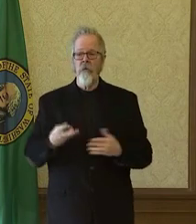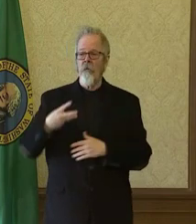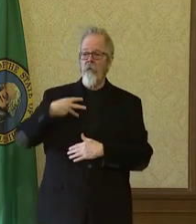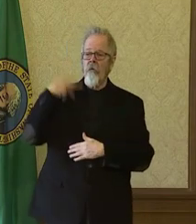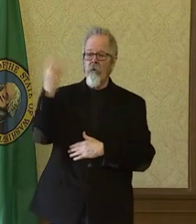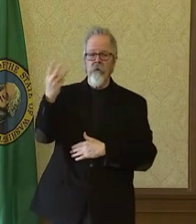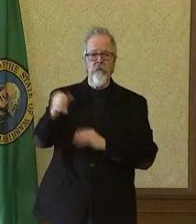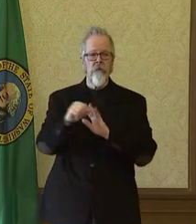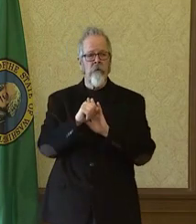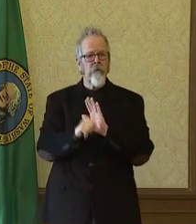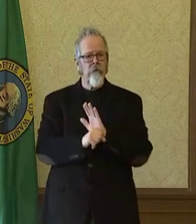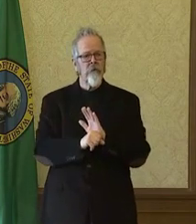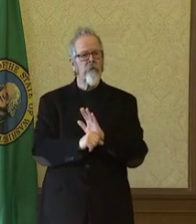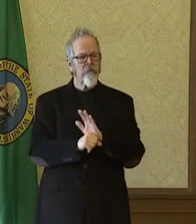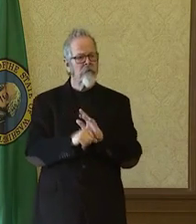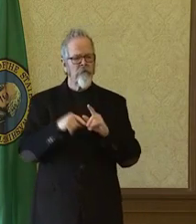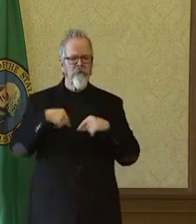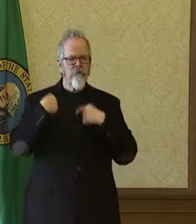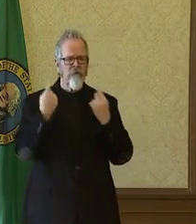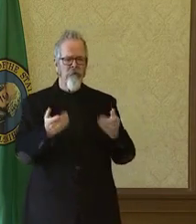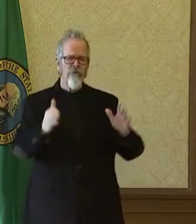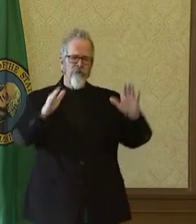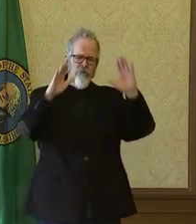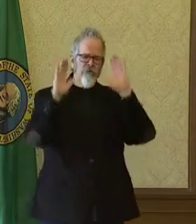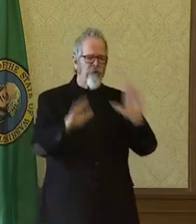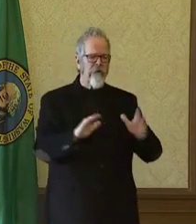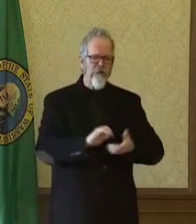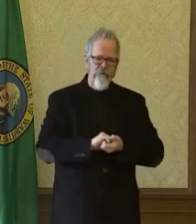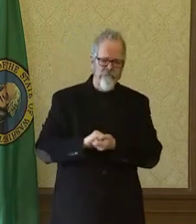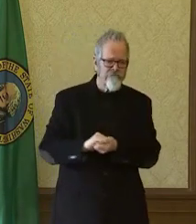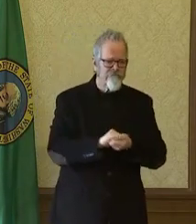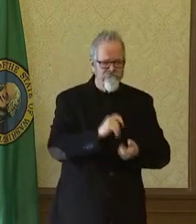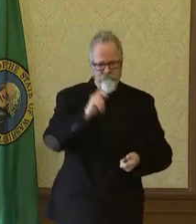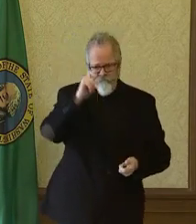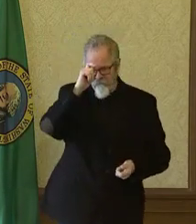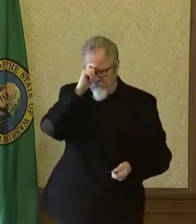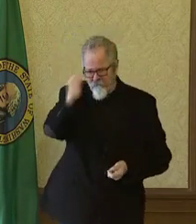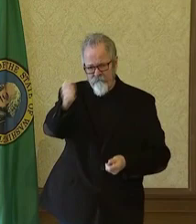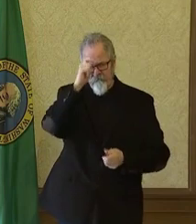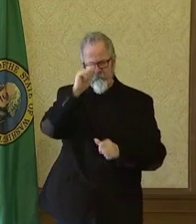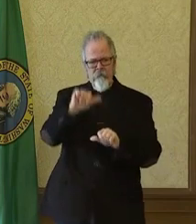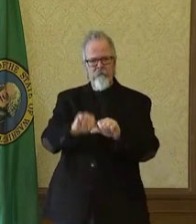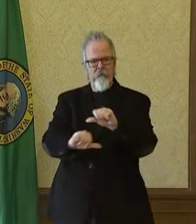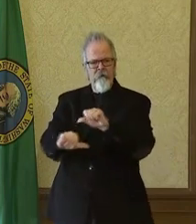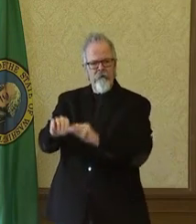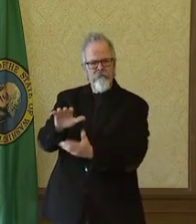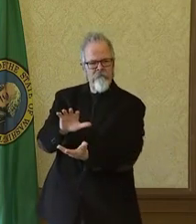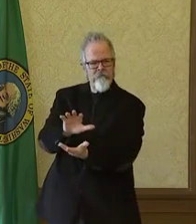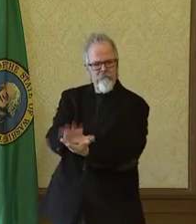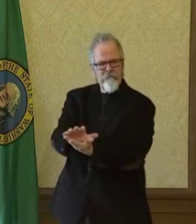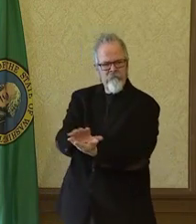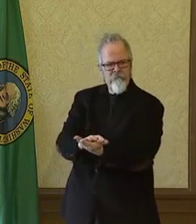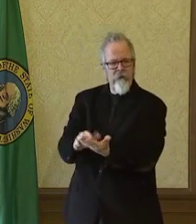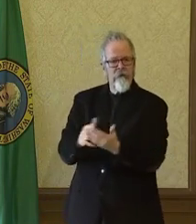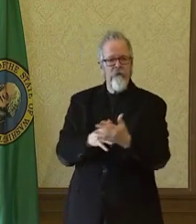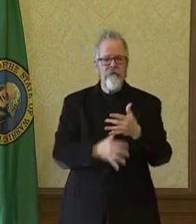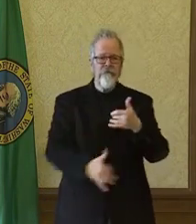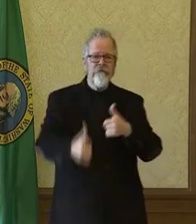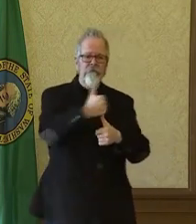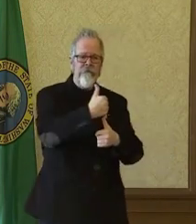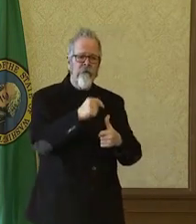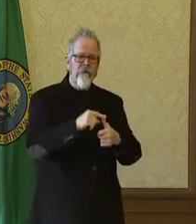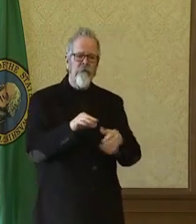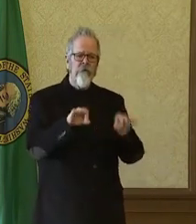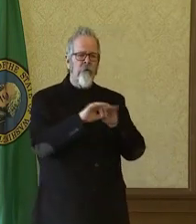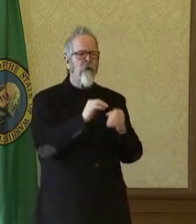your congregant. And we built into our order the ability for churches to have a number of people in